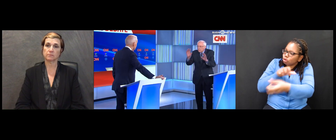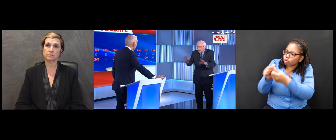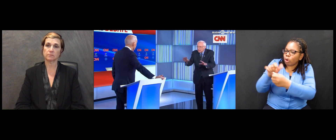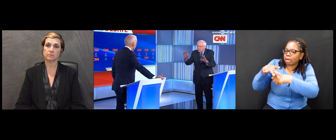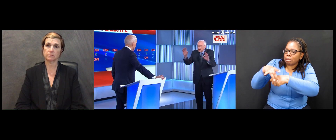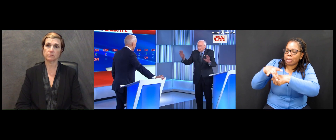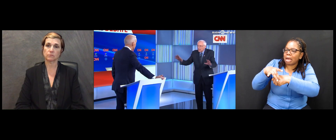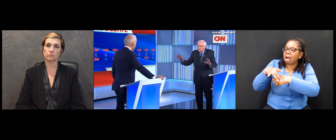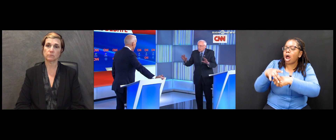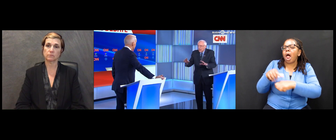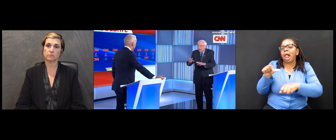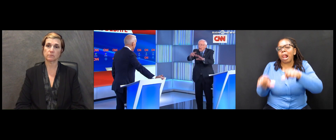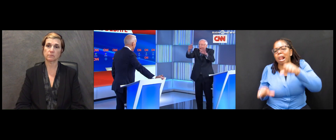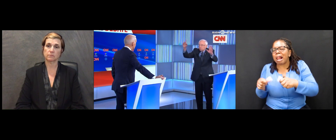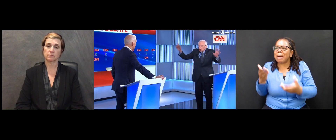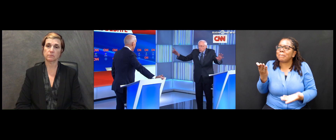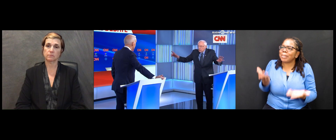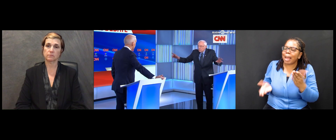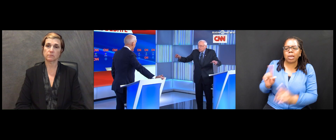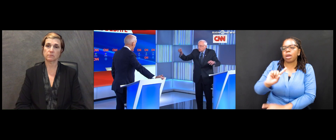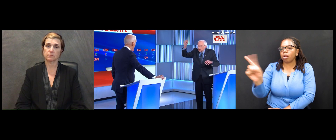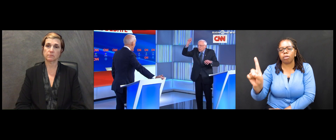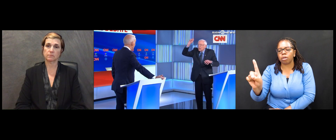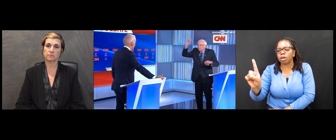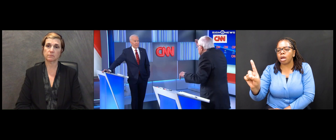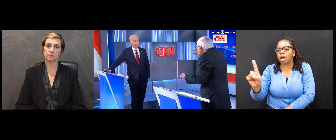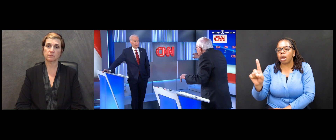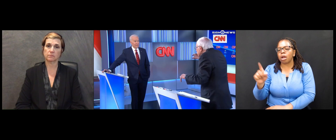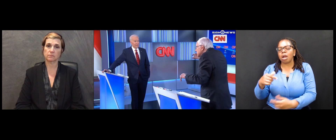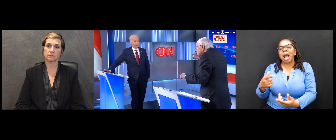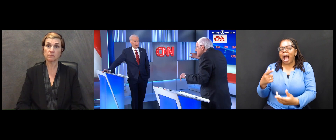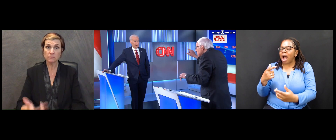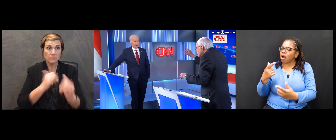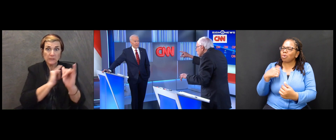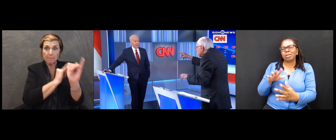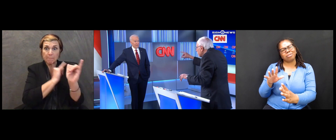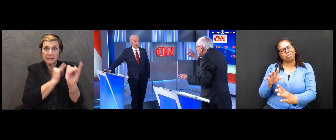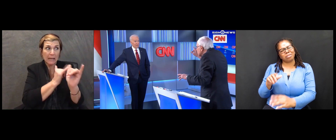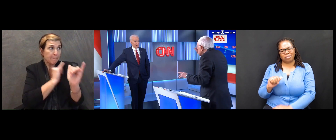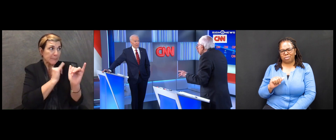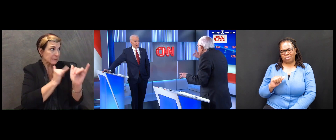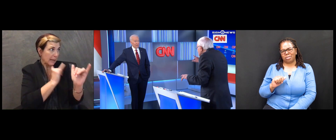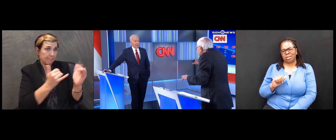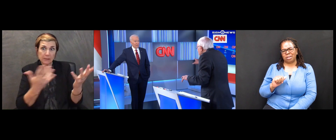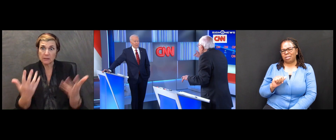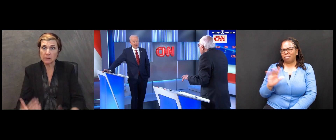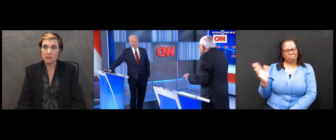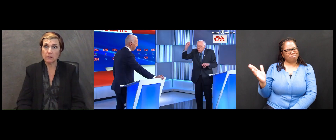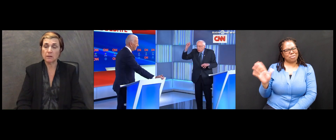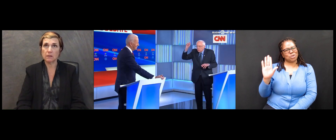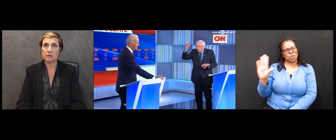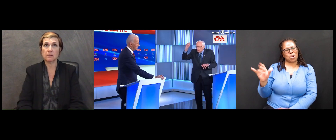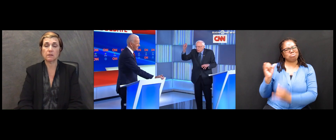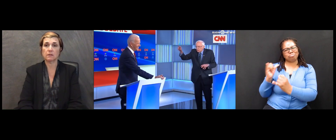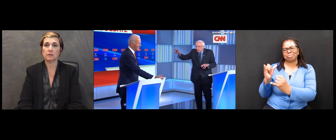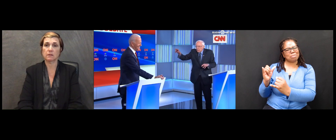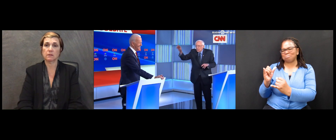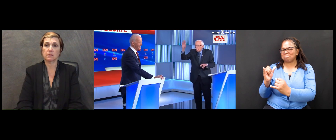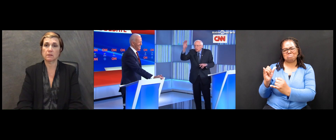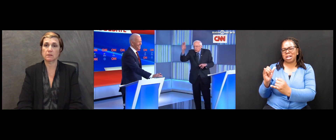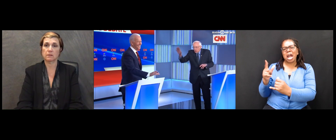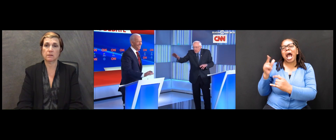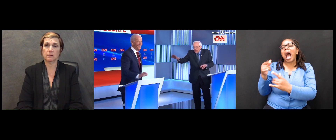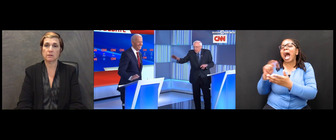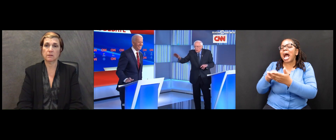ifs, buts, and maybes about it. I'm talking about speaking to China. Well, I'm not sure your proposal does that. I'm talking about